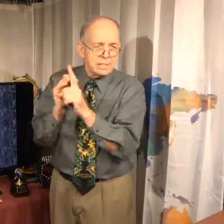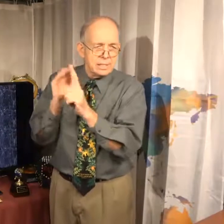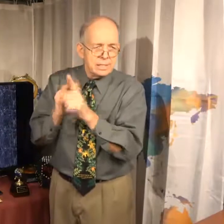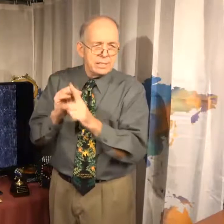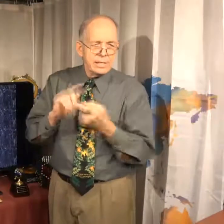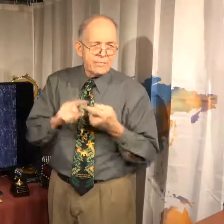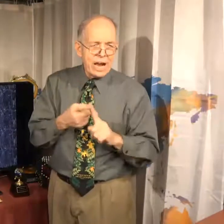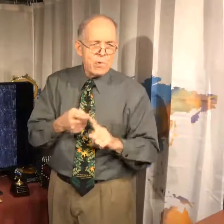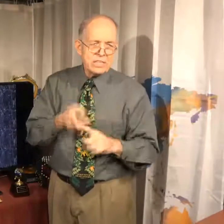the friend was